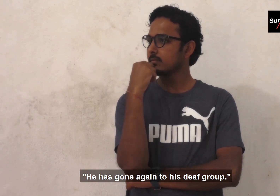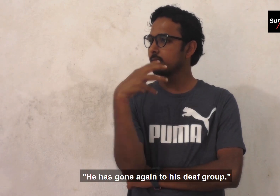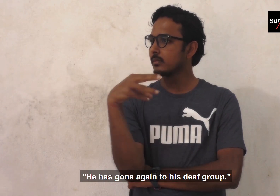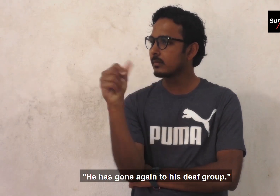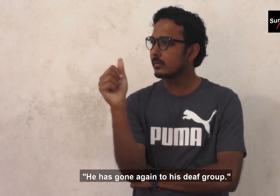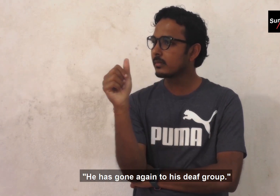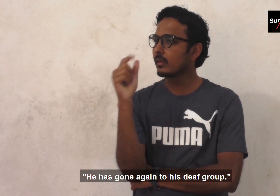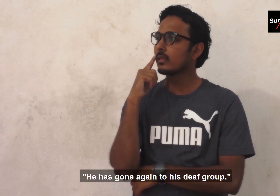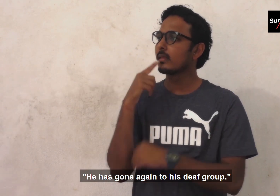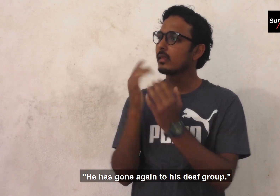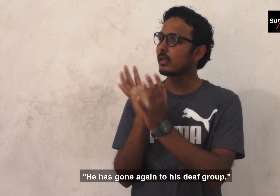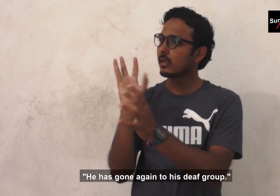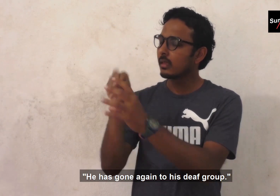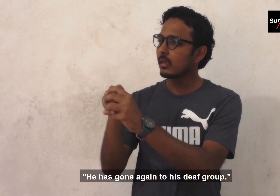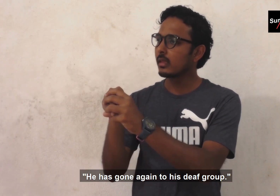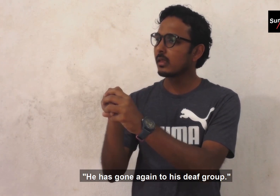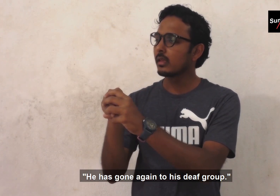He has gone again to his deaf group.